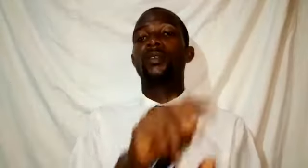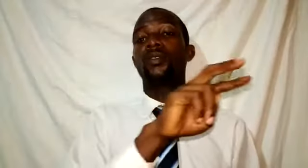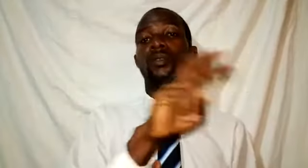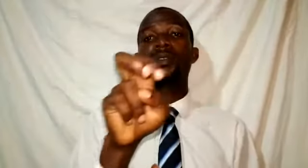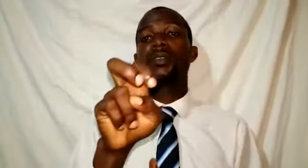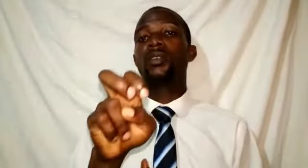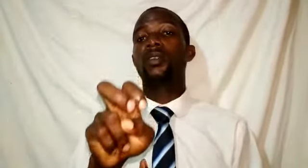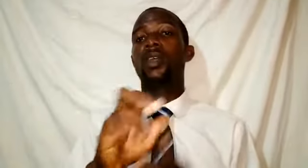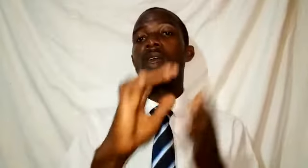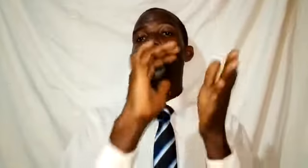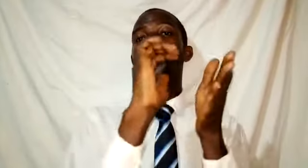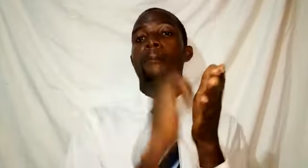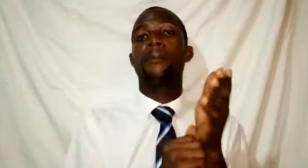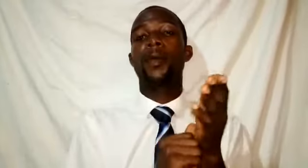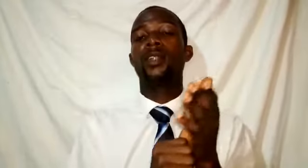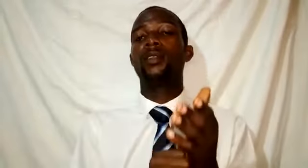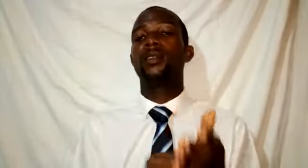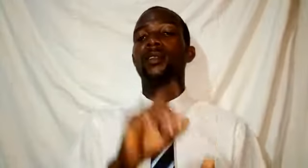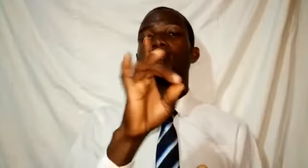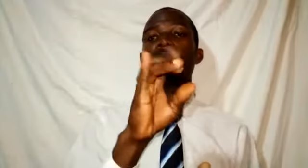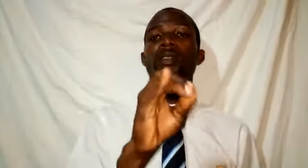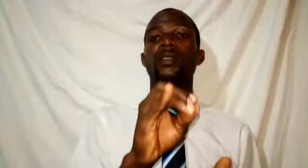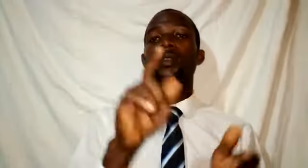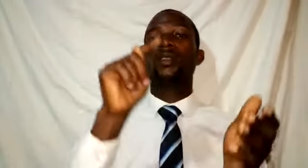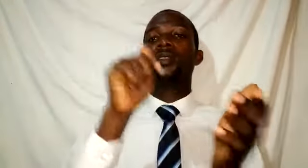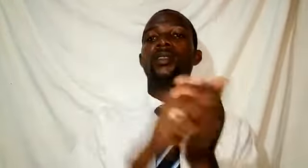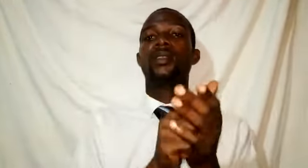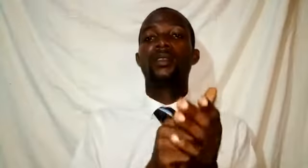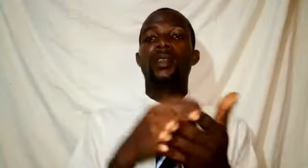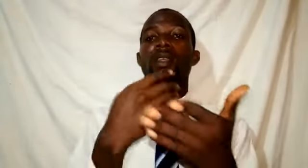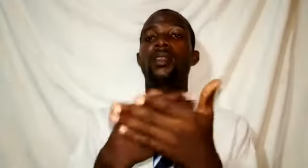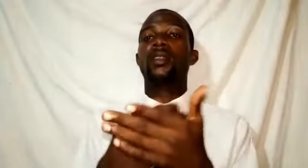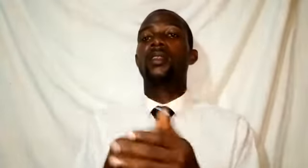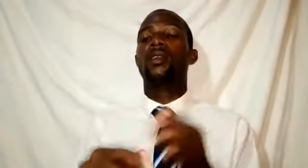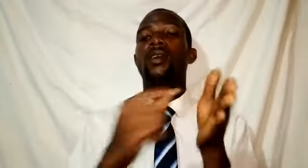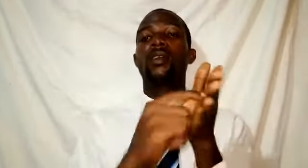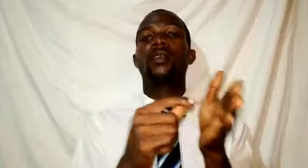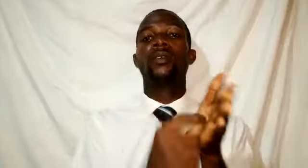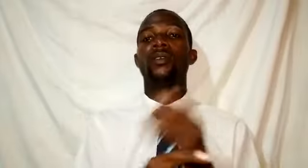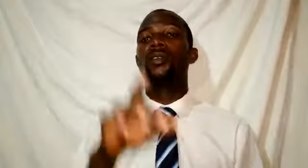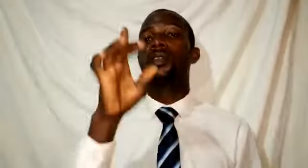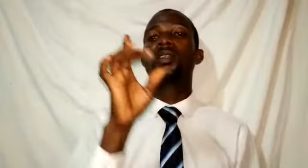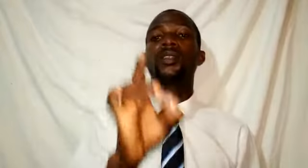88,200 naira minus 80,000 naira equals